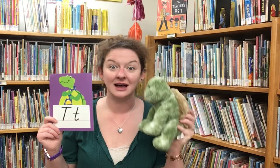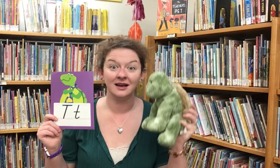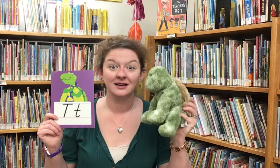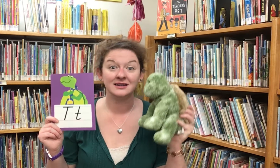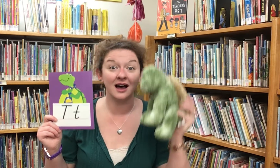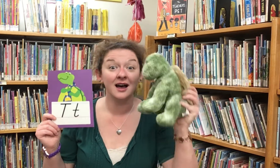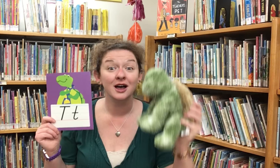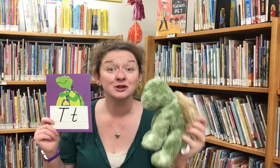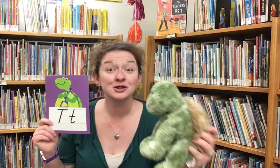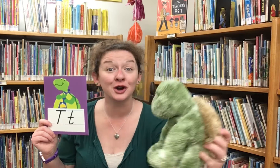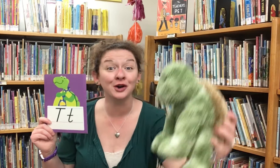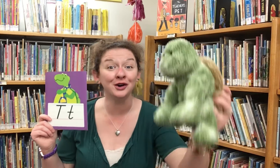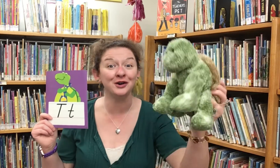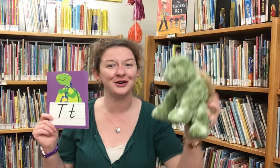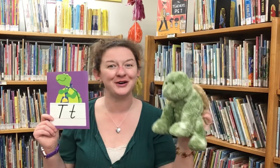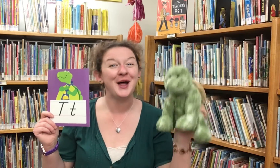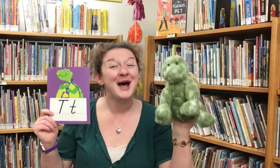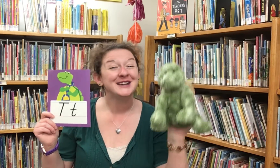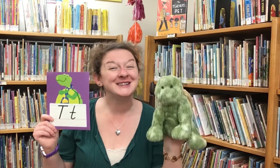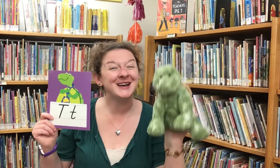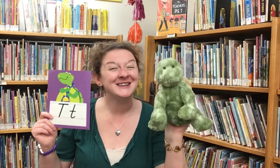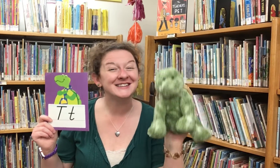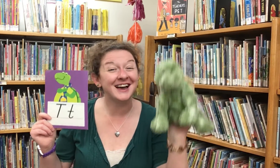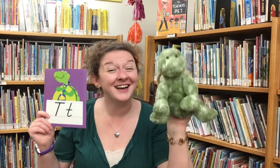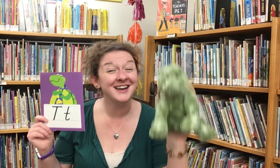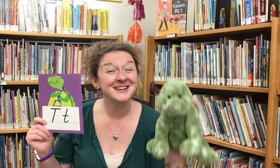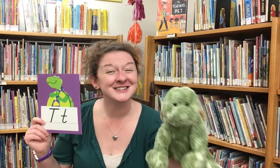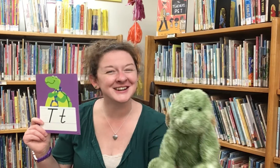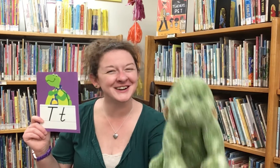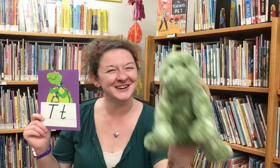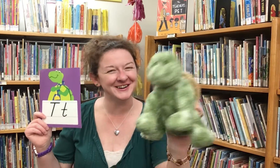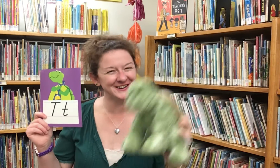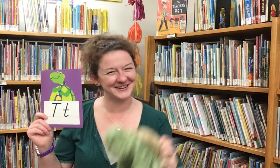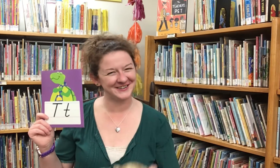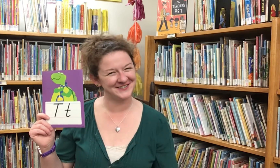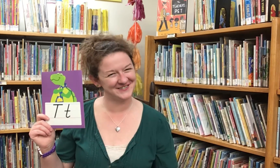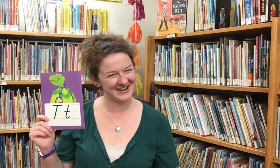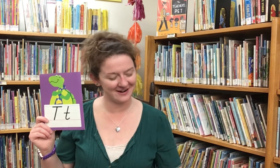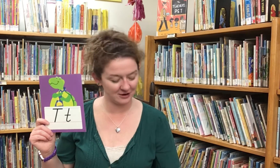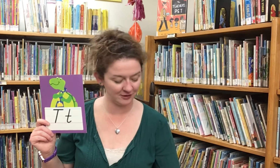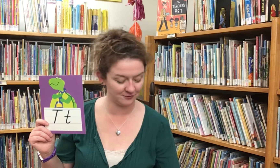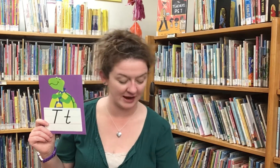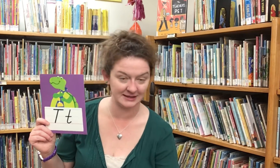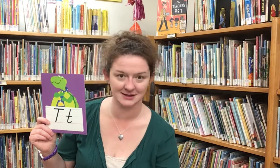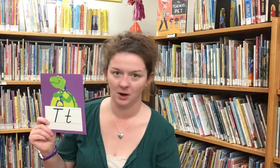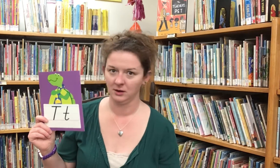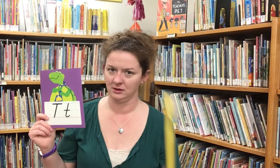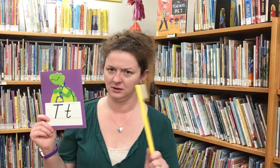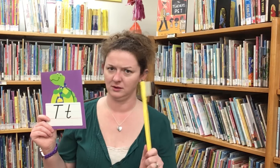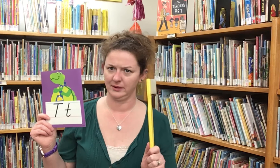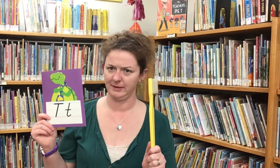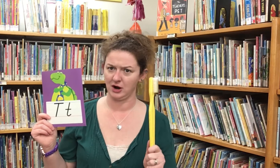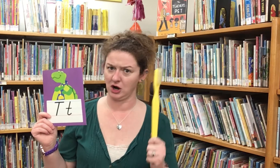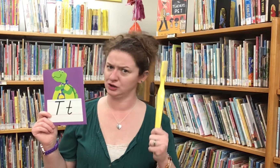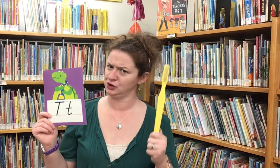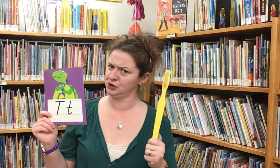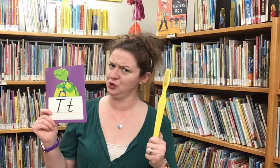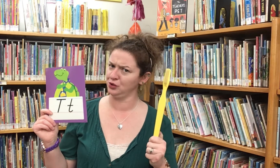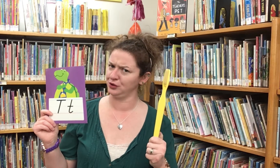T, turtle. T, T, turtle. Very good, friends. What about our